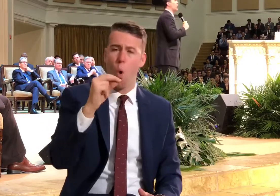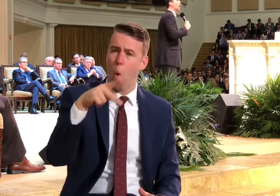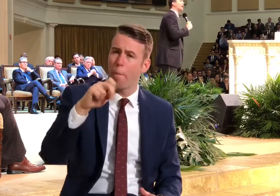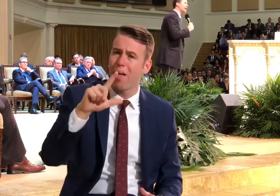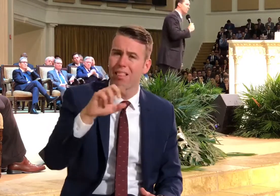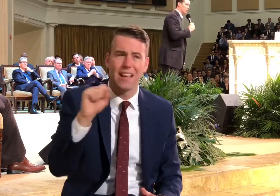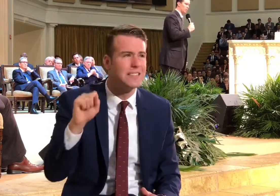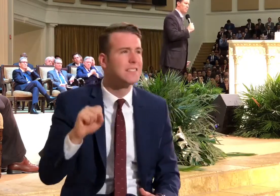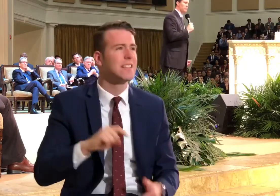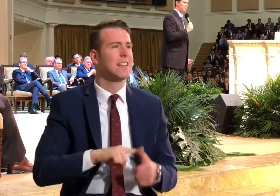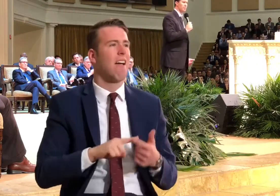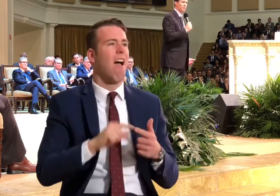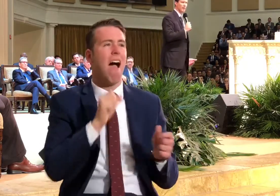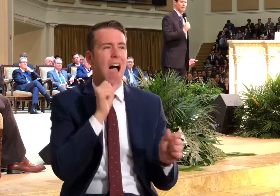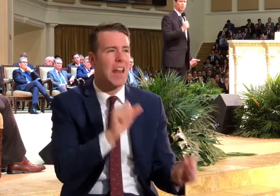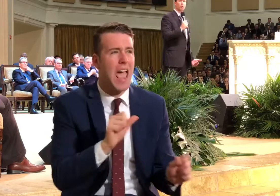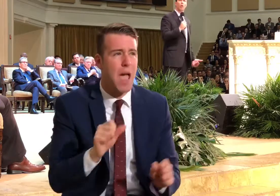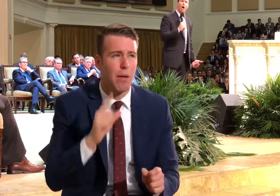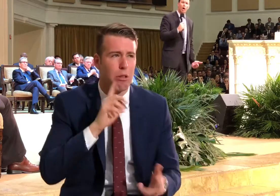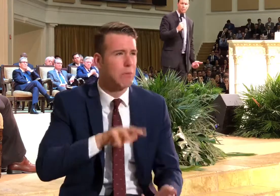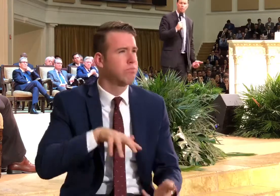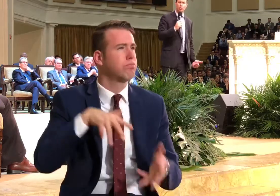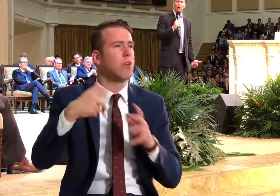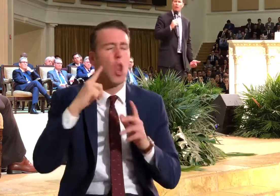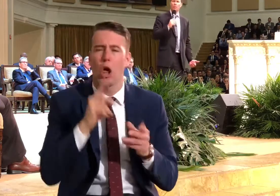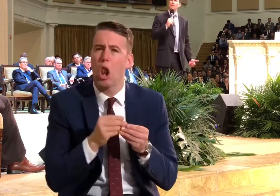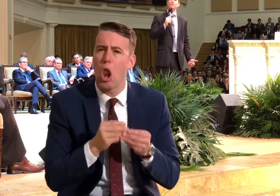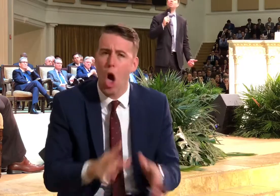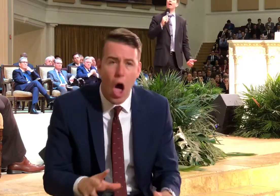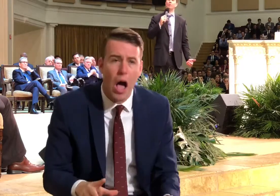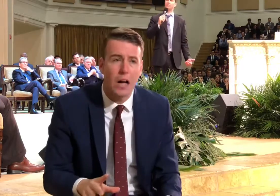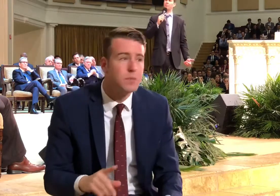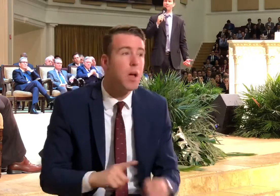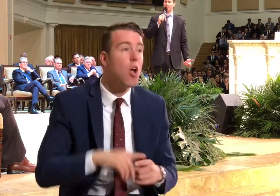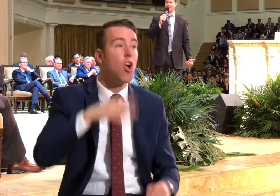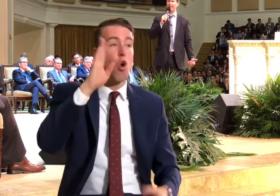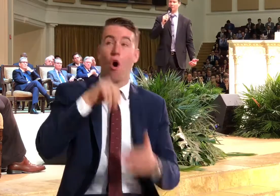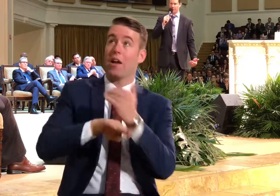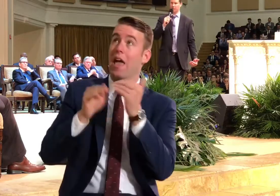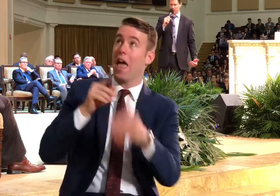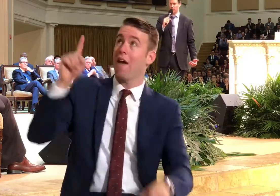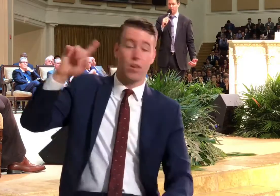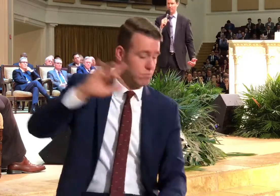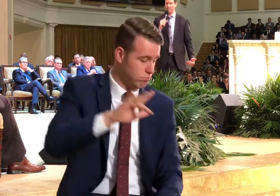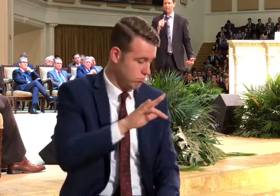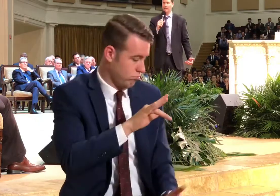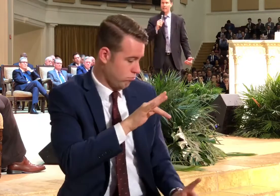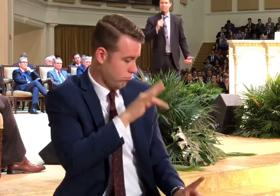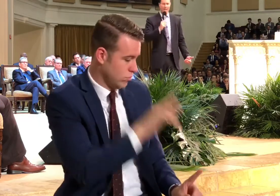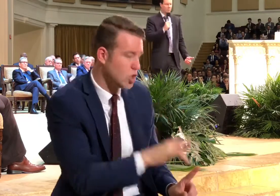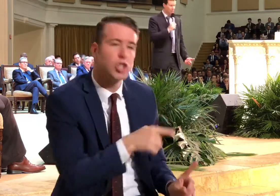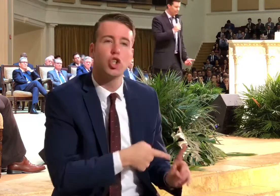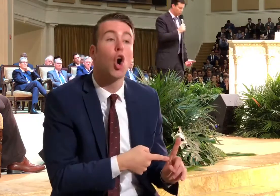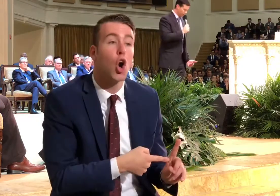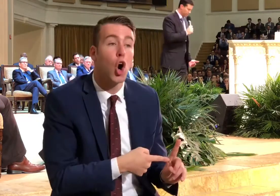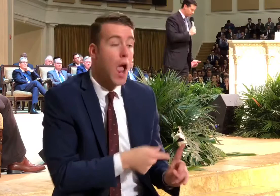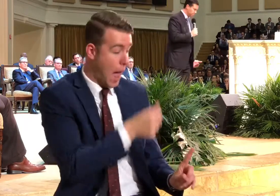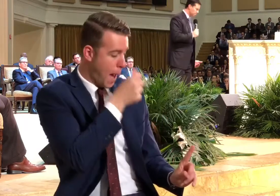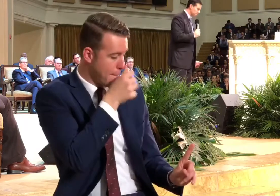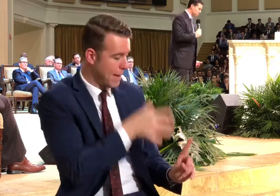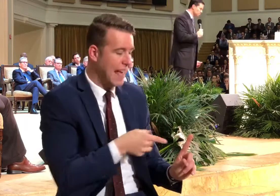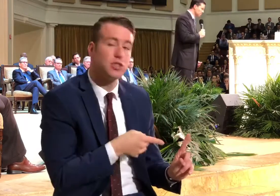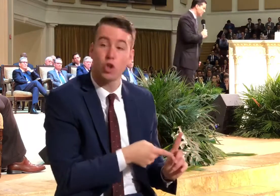and so unable and so lost. God reached down from heaven and touched her and blessed